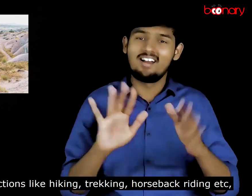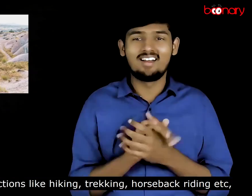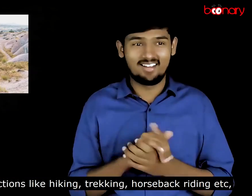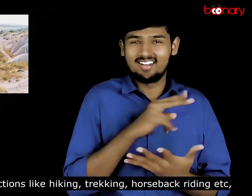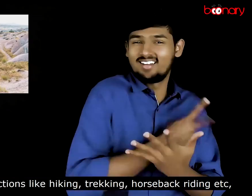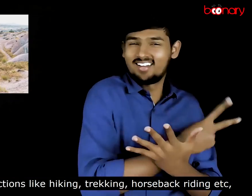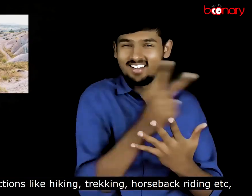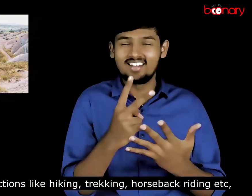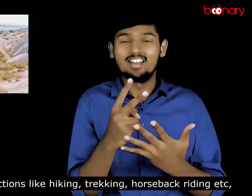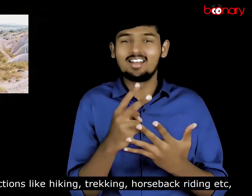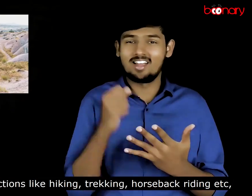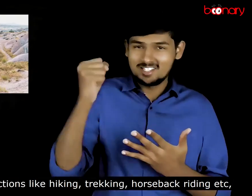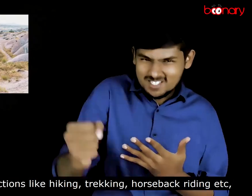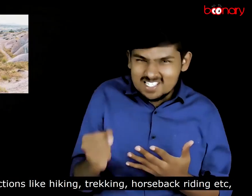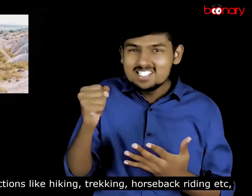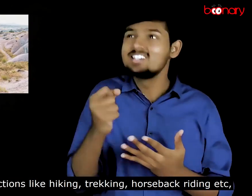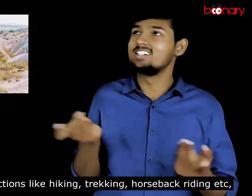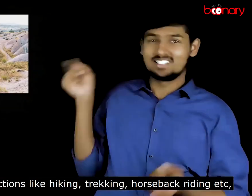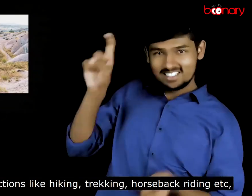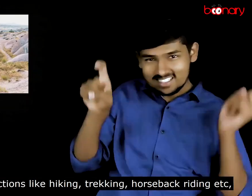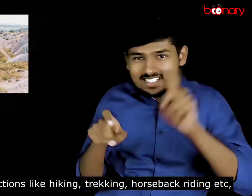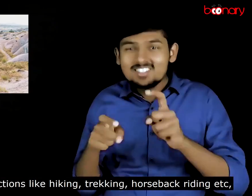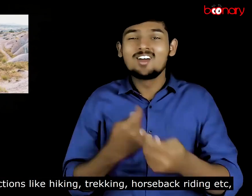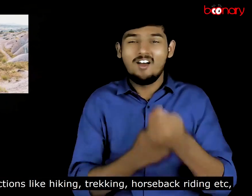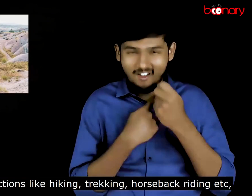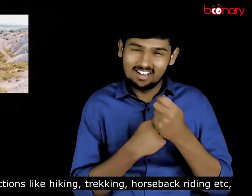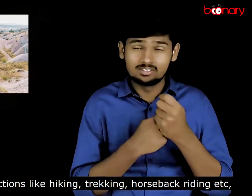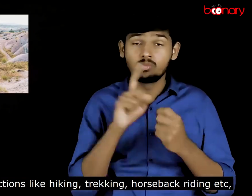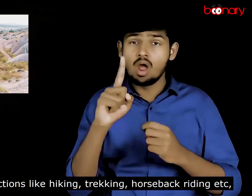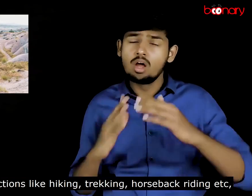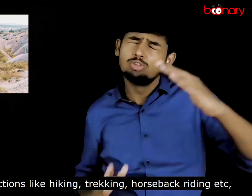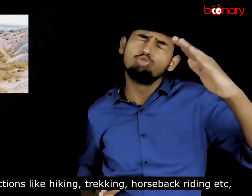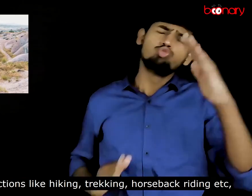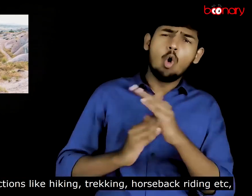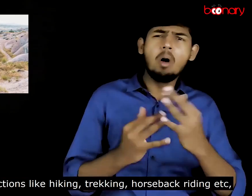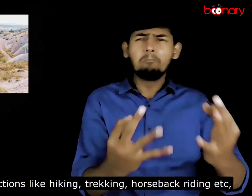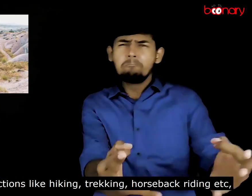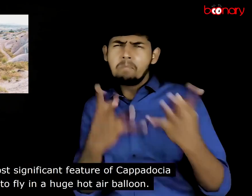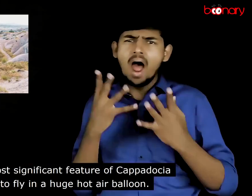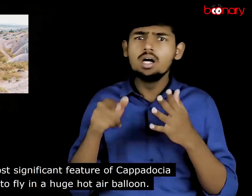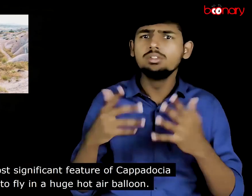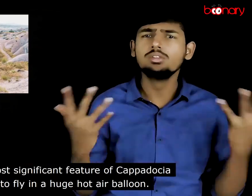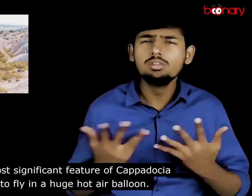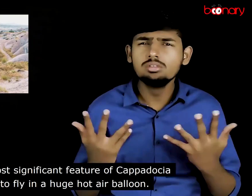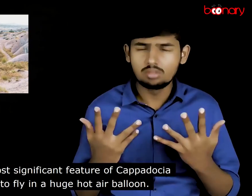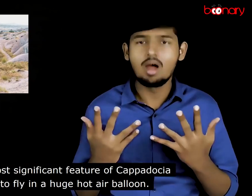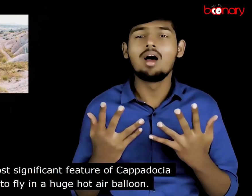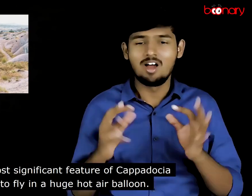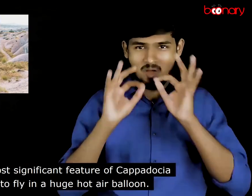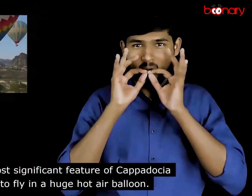Of all the attractions like hiking, trekking, horseback riding, etc., the most significant feature